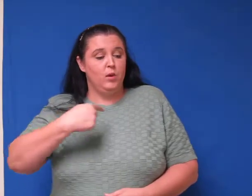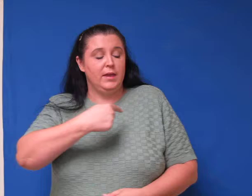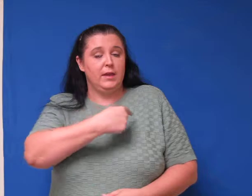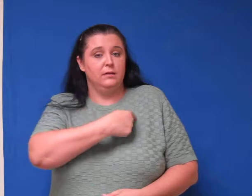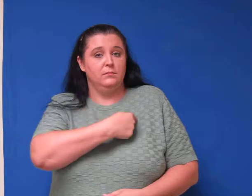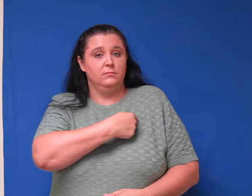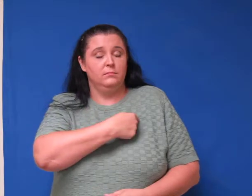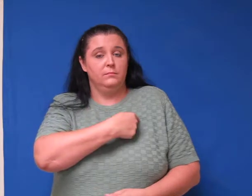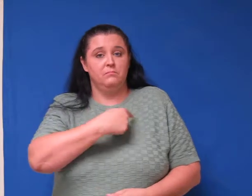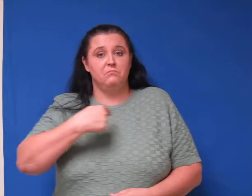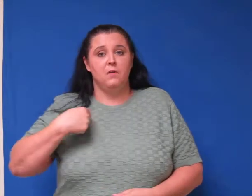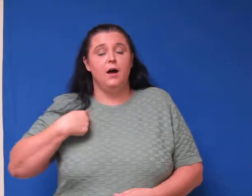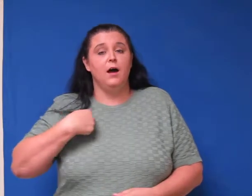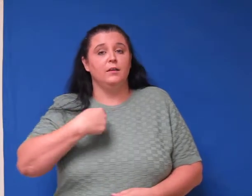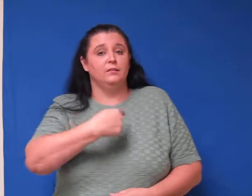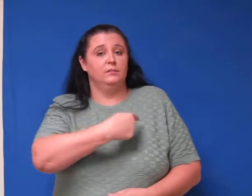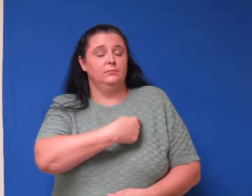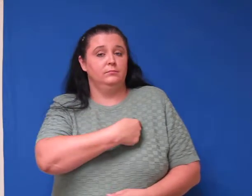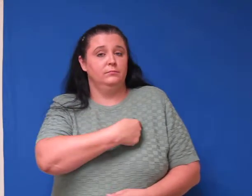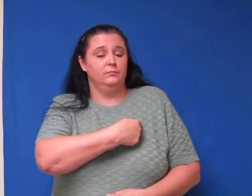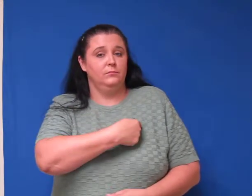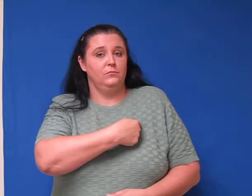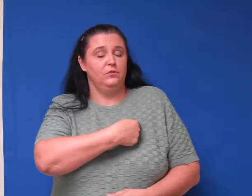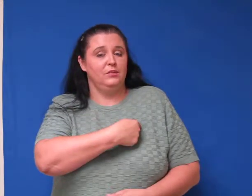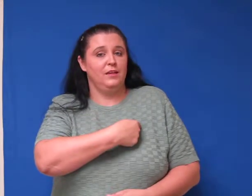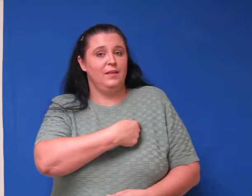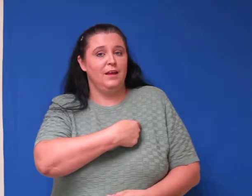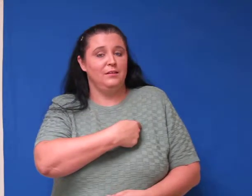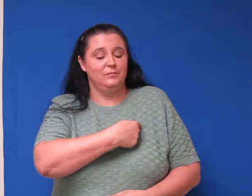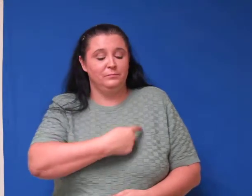we, us, just like that.